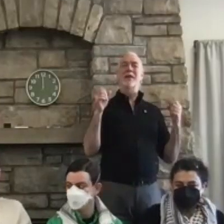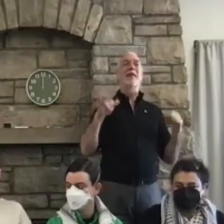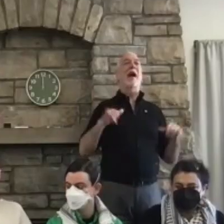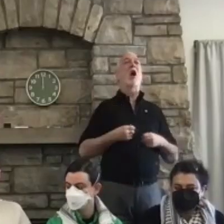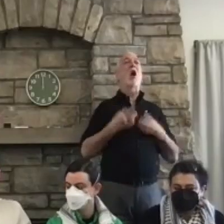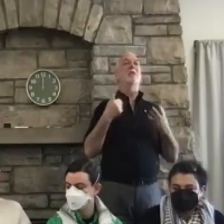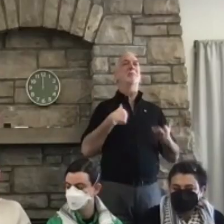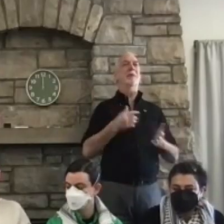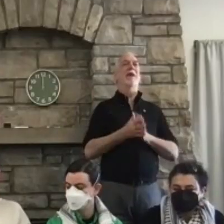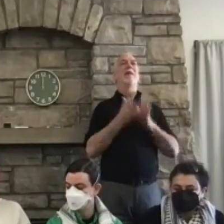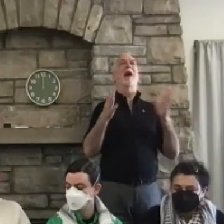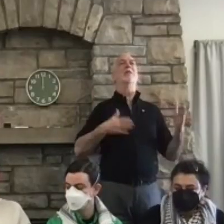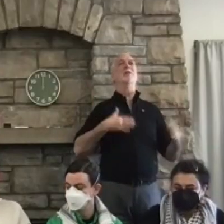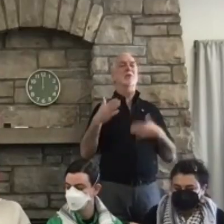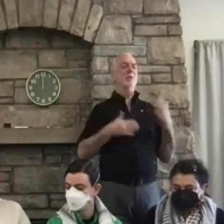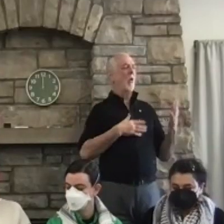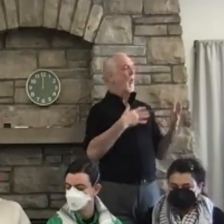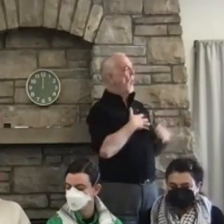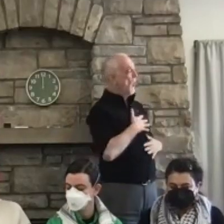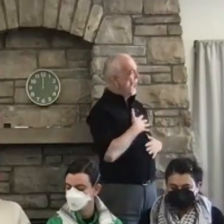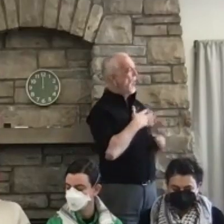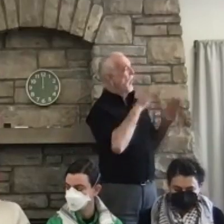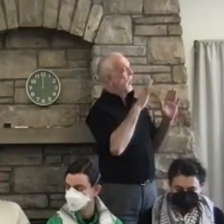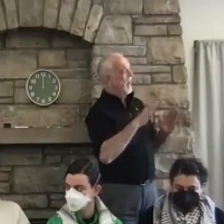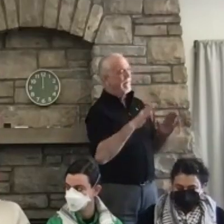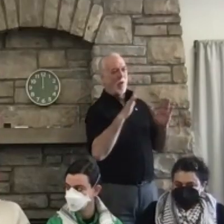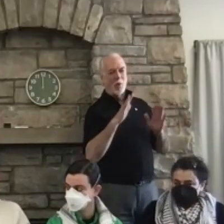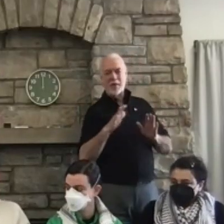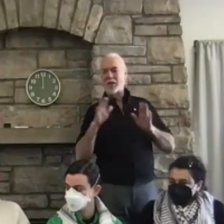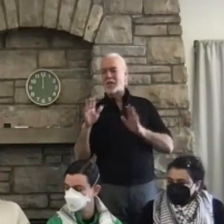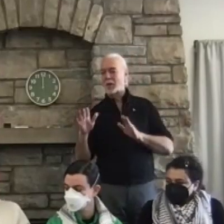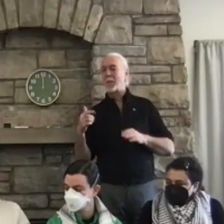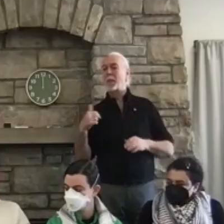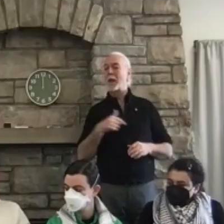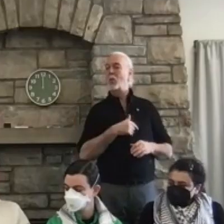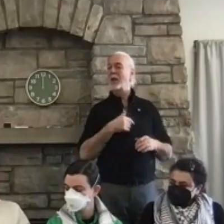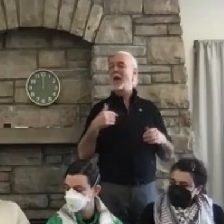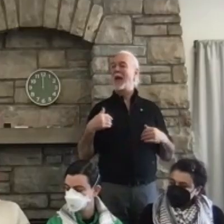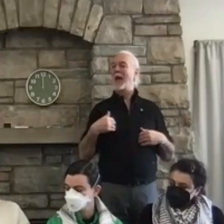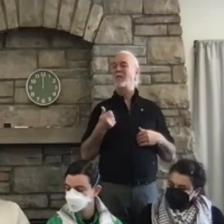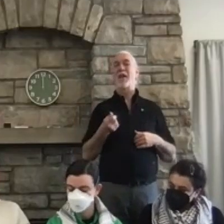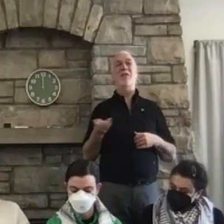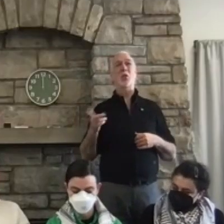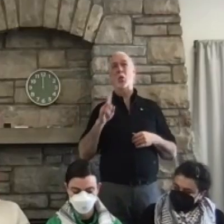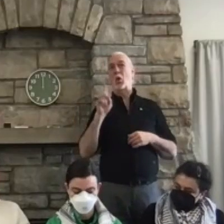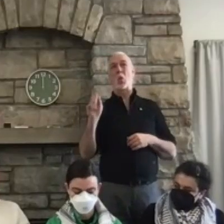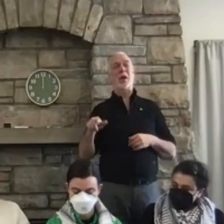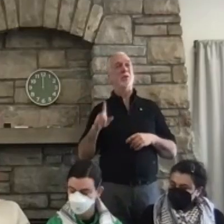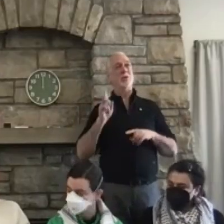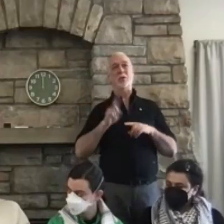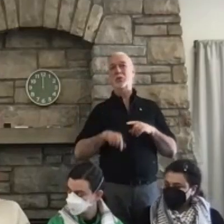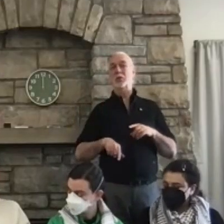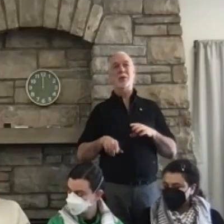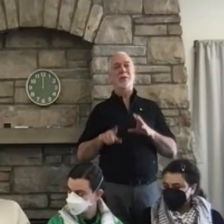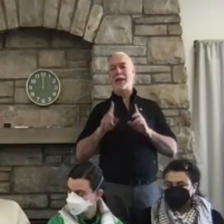yeah. Wonderful, wonderful. We do have a few questions we weren't able to get to.